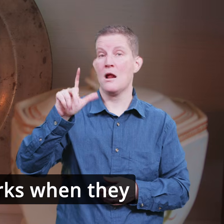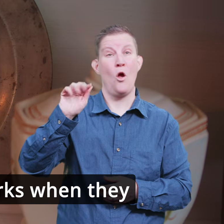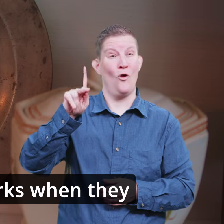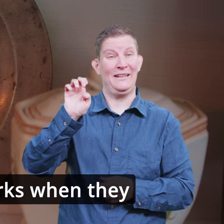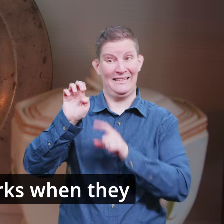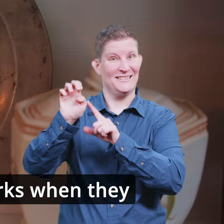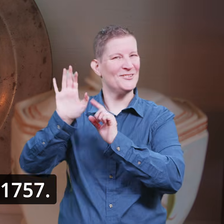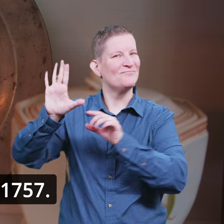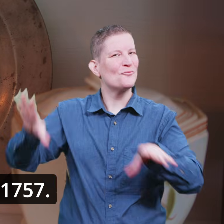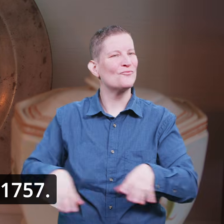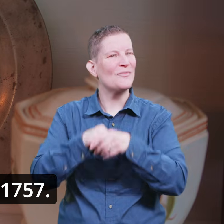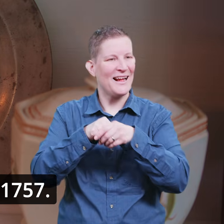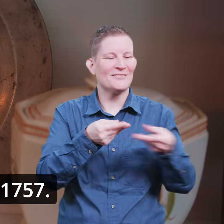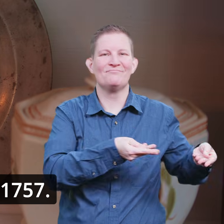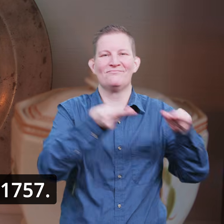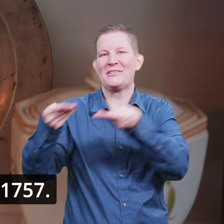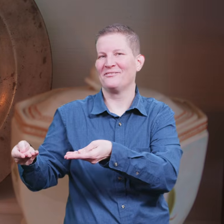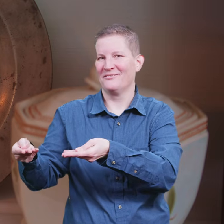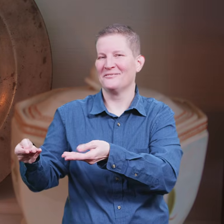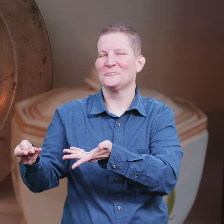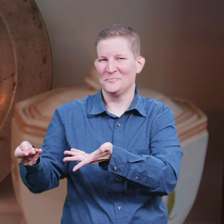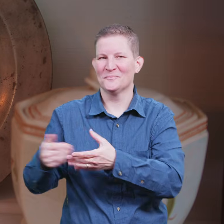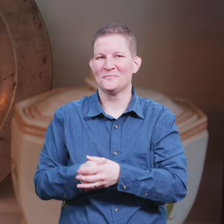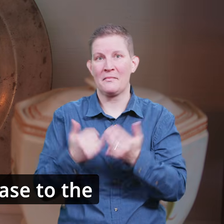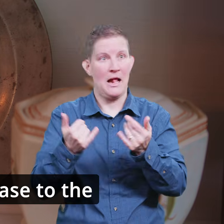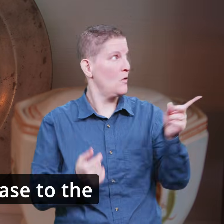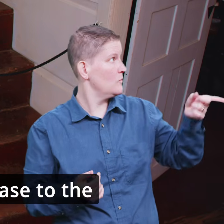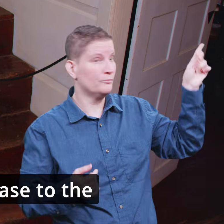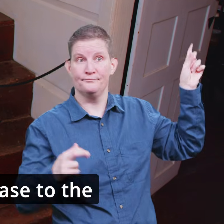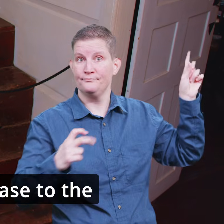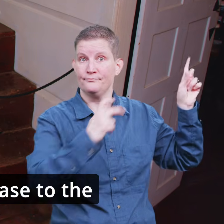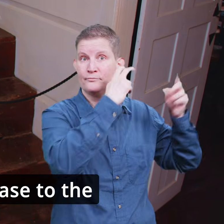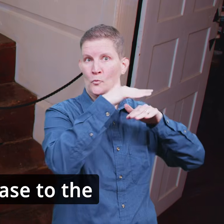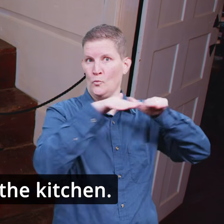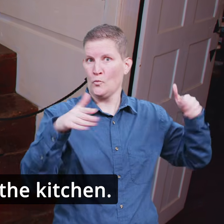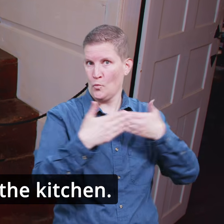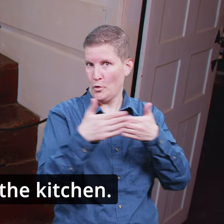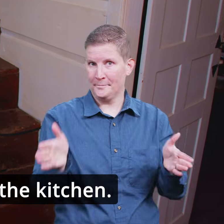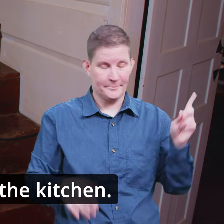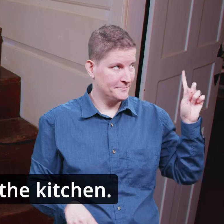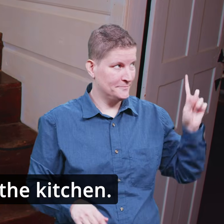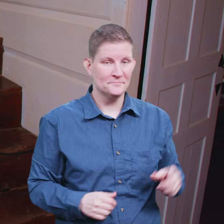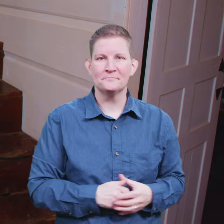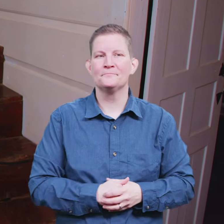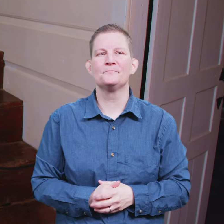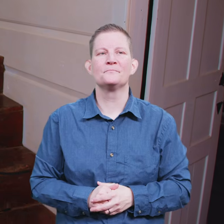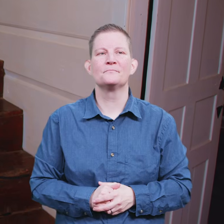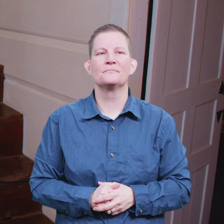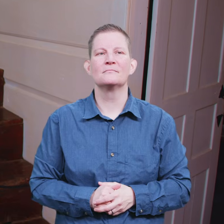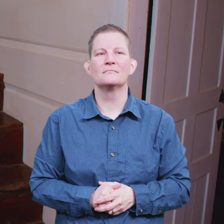to the Clarks when they were married in 1757. Over there is the staircase to the children's room above the kitchen.